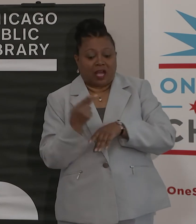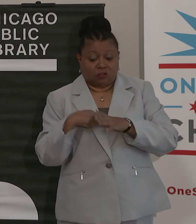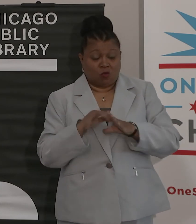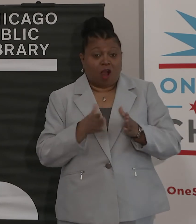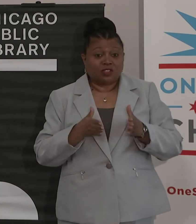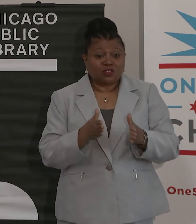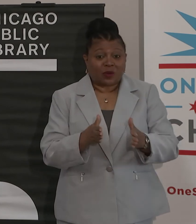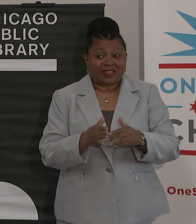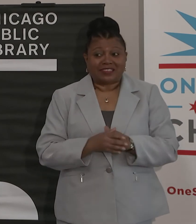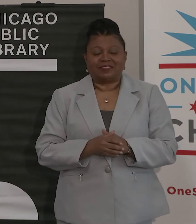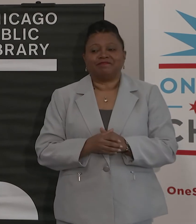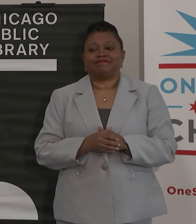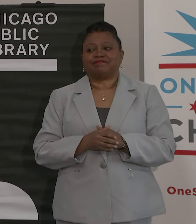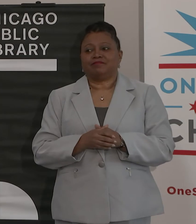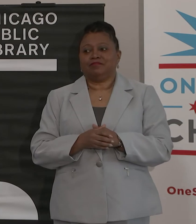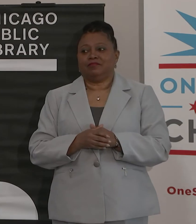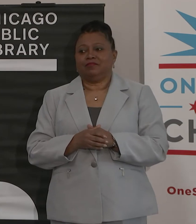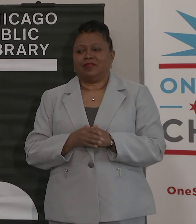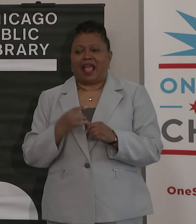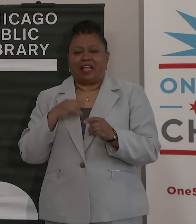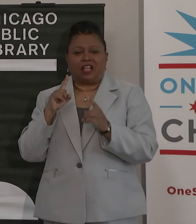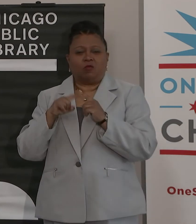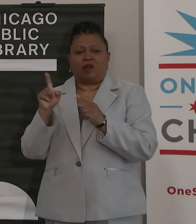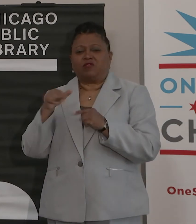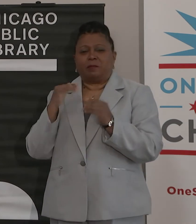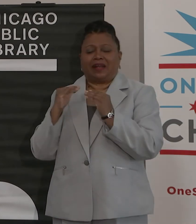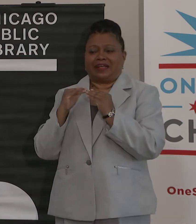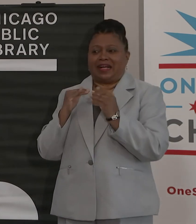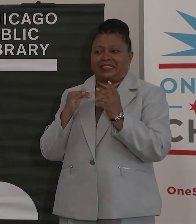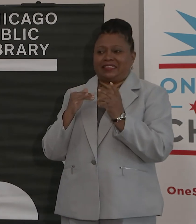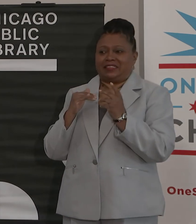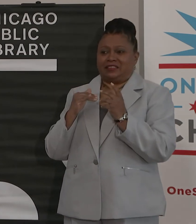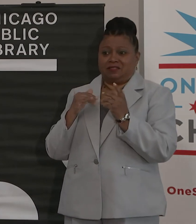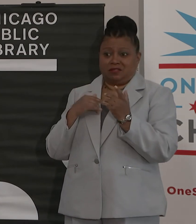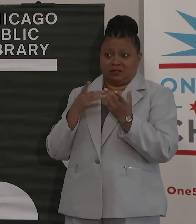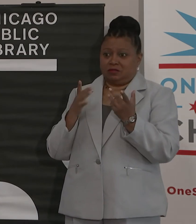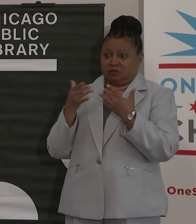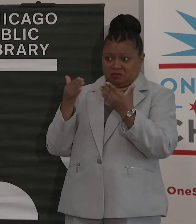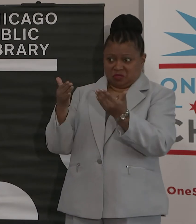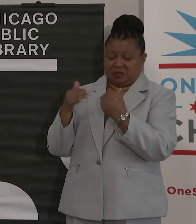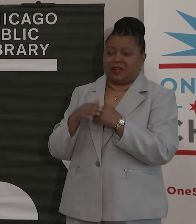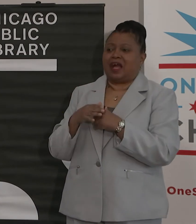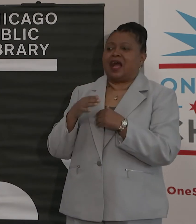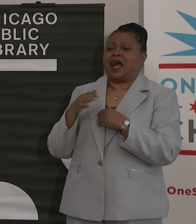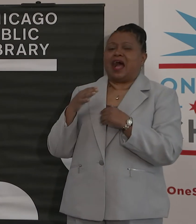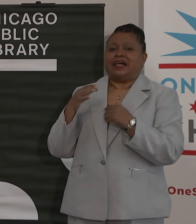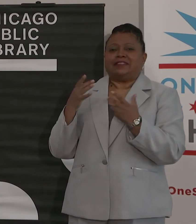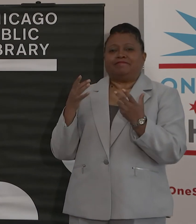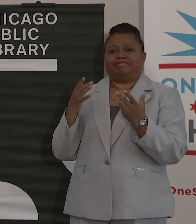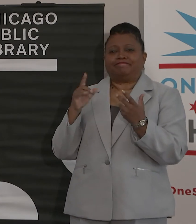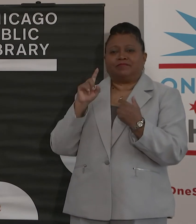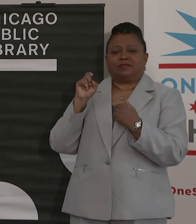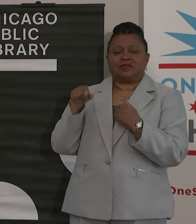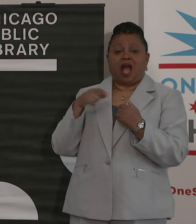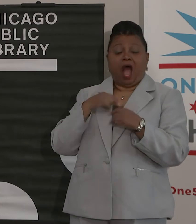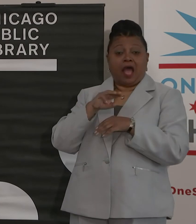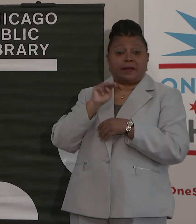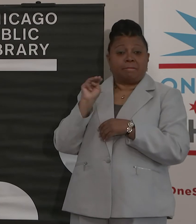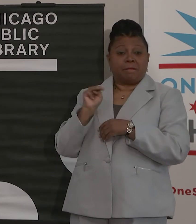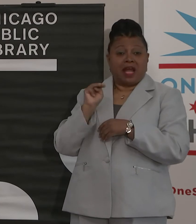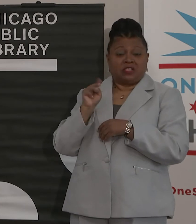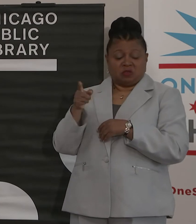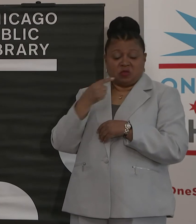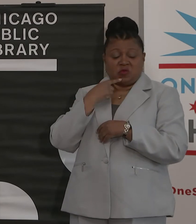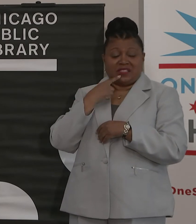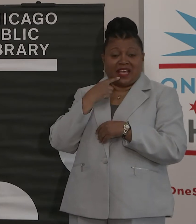streets. I had another one from a colleague. Would you want? No, go ahead. All right. On Monday,